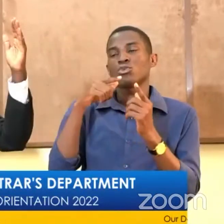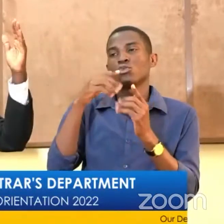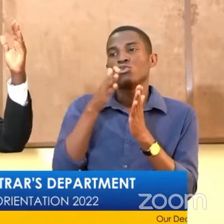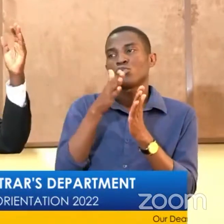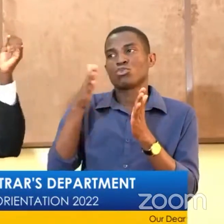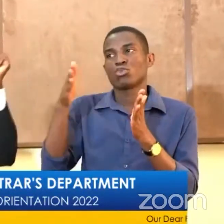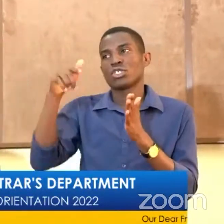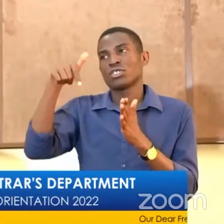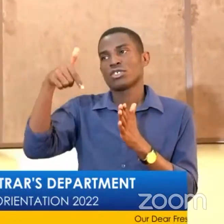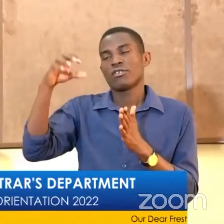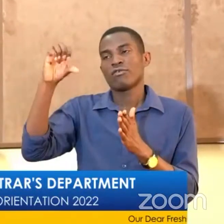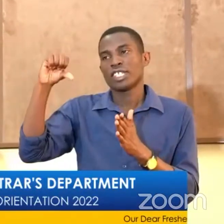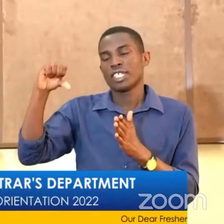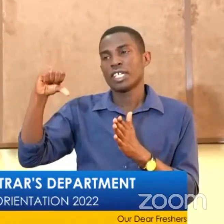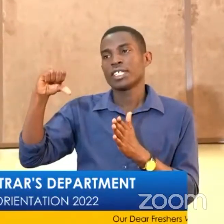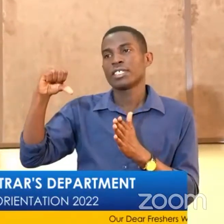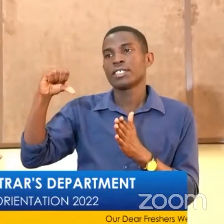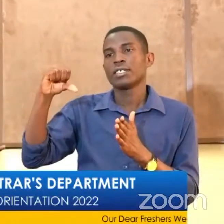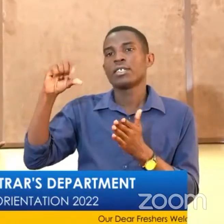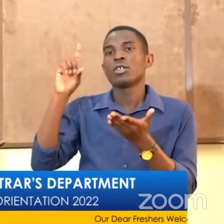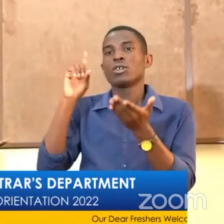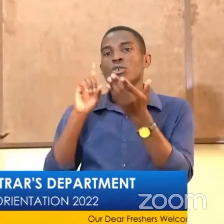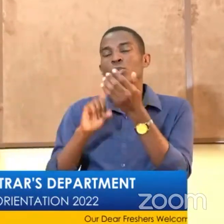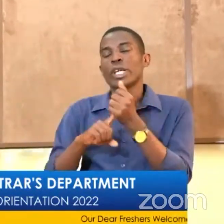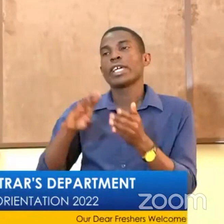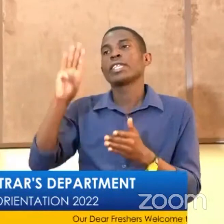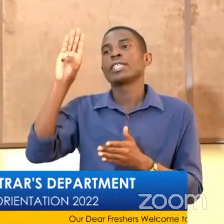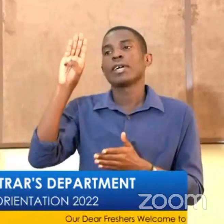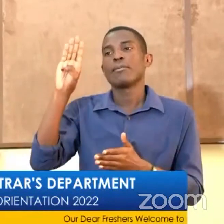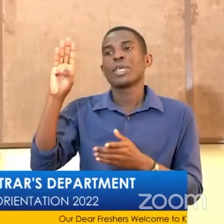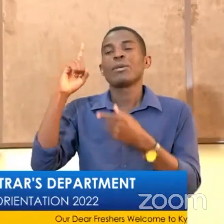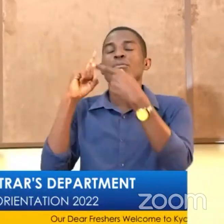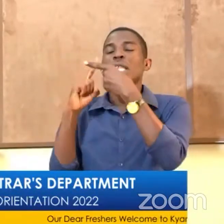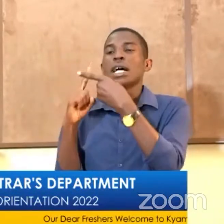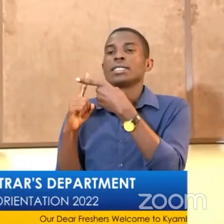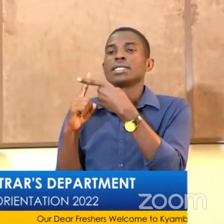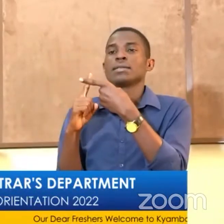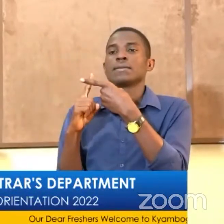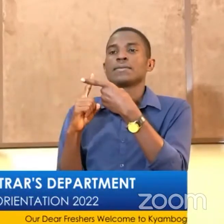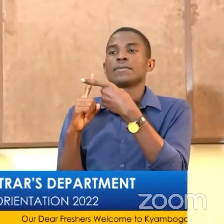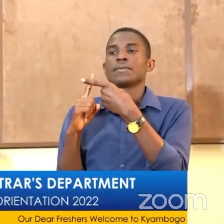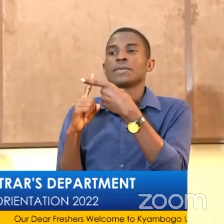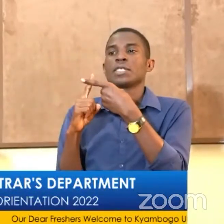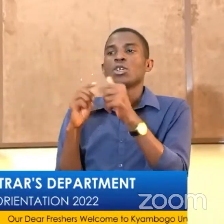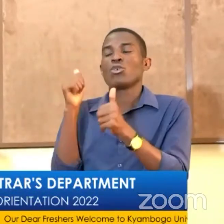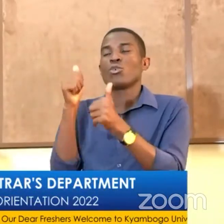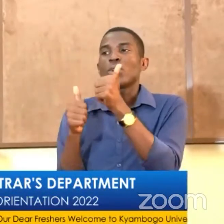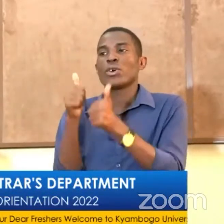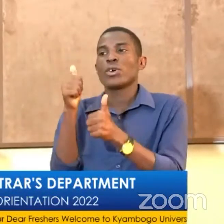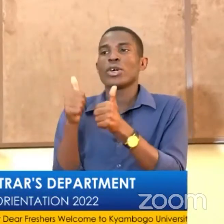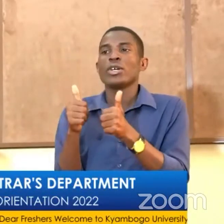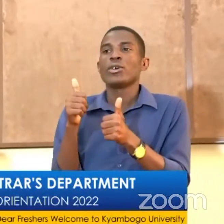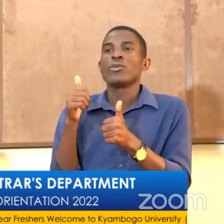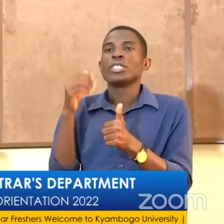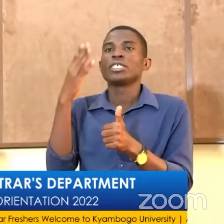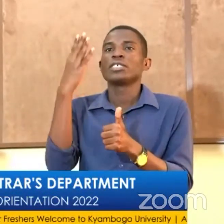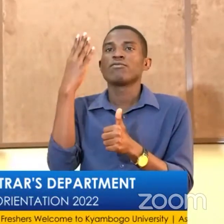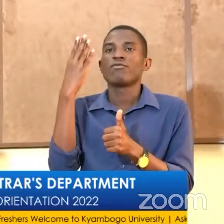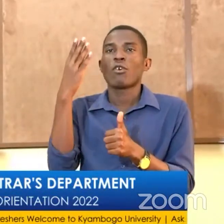79.99, you score a B plus, which is